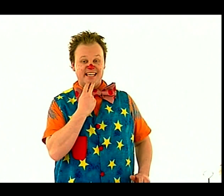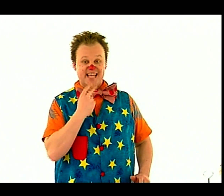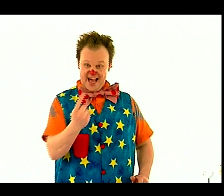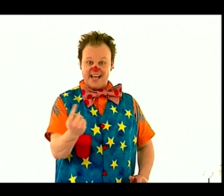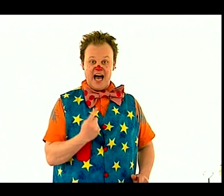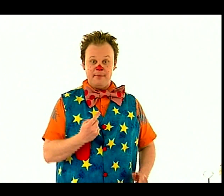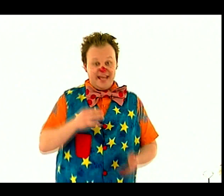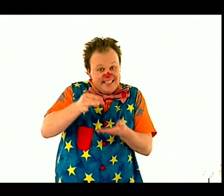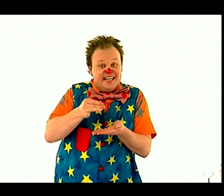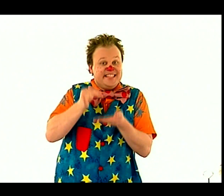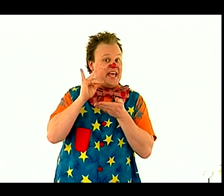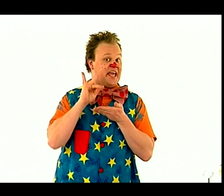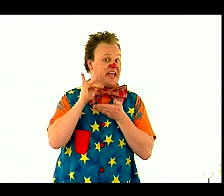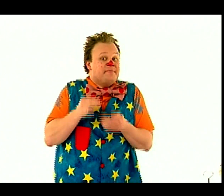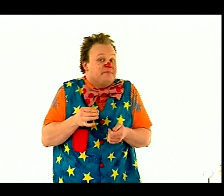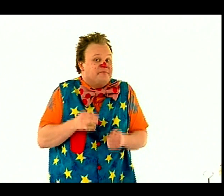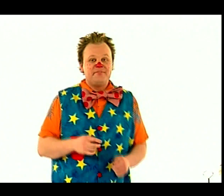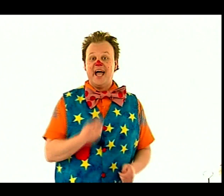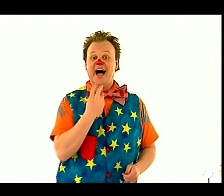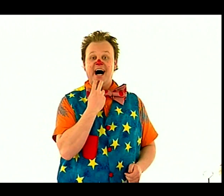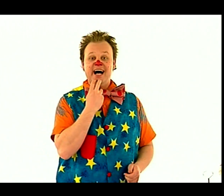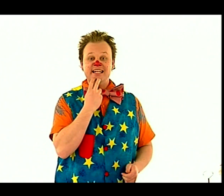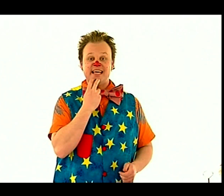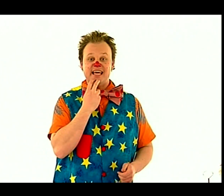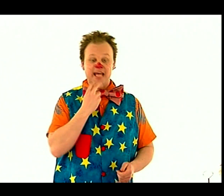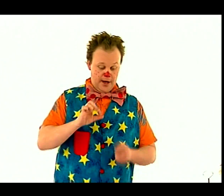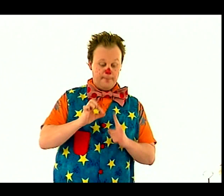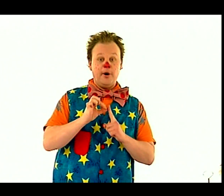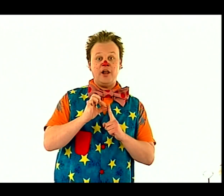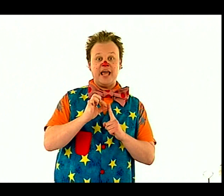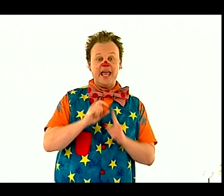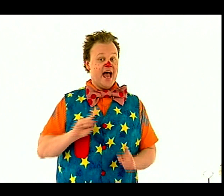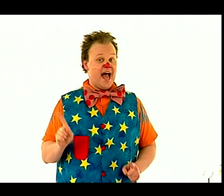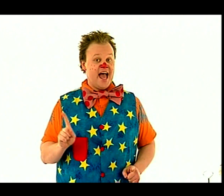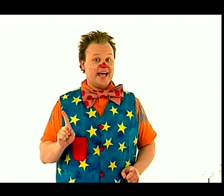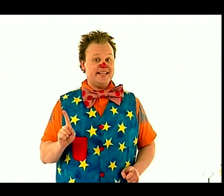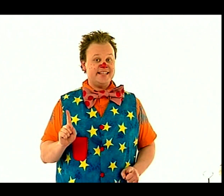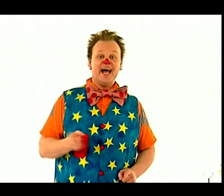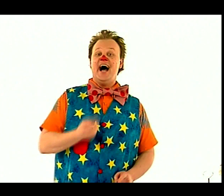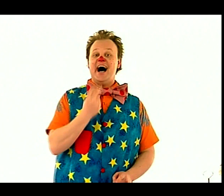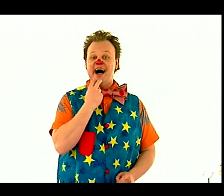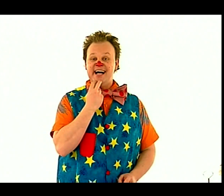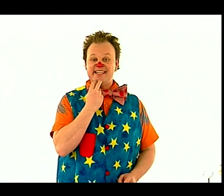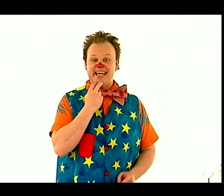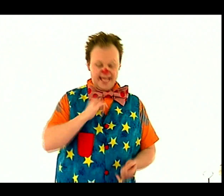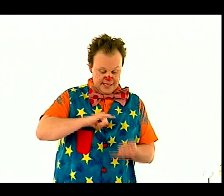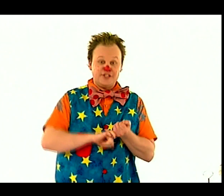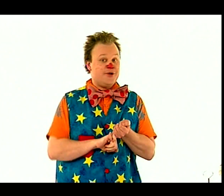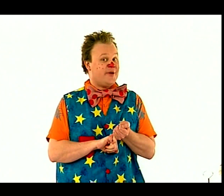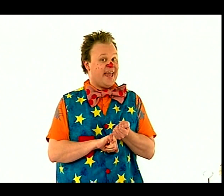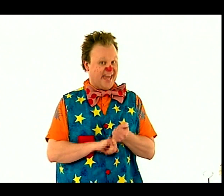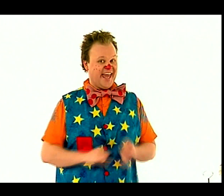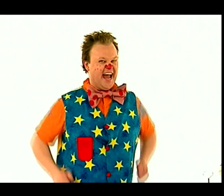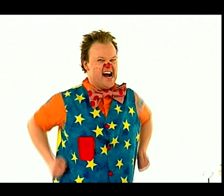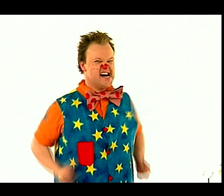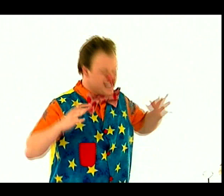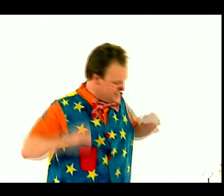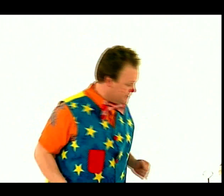are coming to tea. Auntie Polly and Auntie Suki. Have you